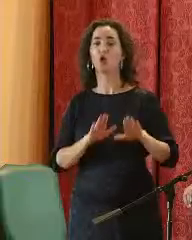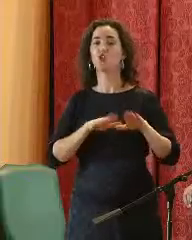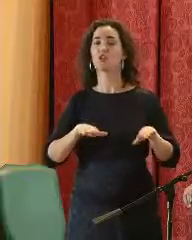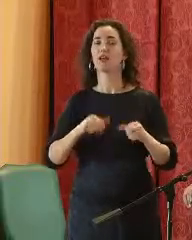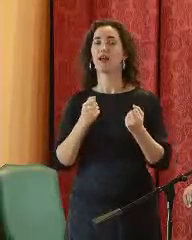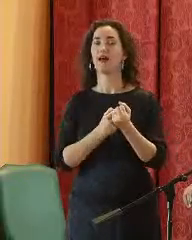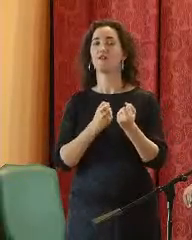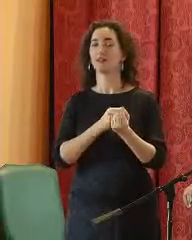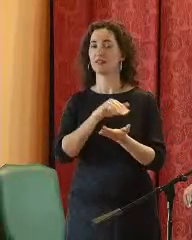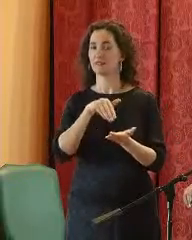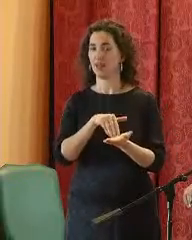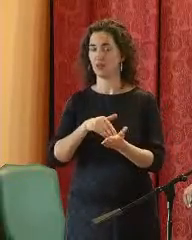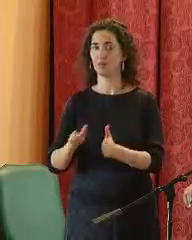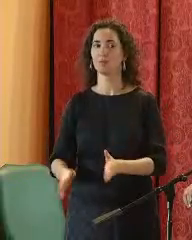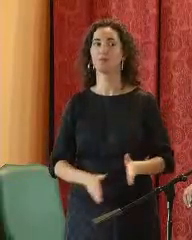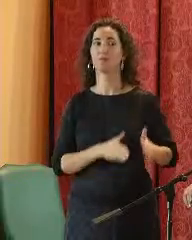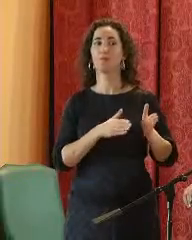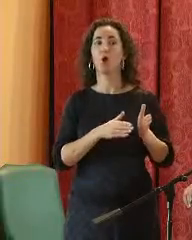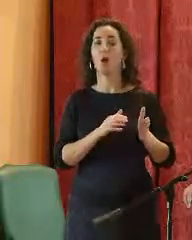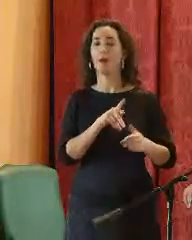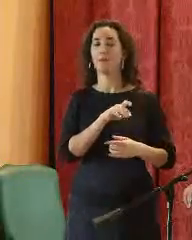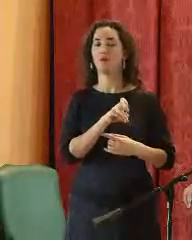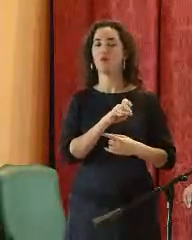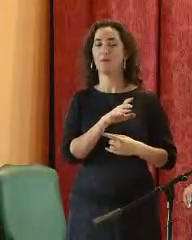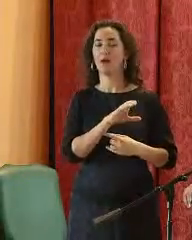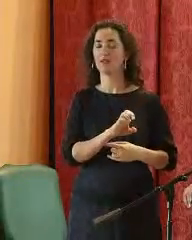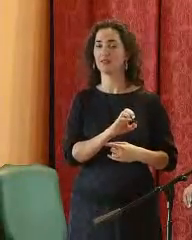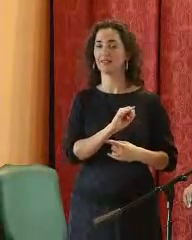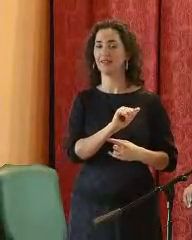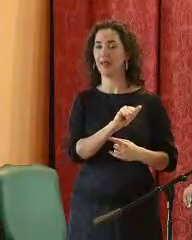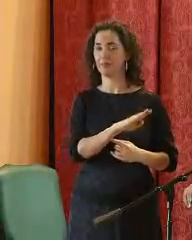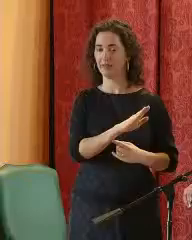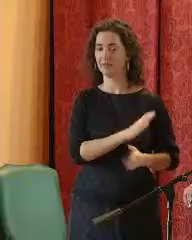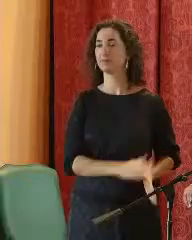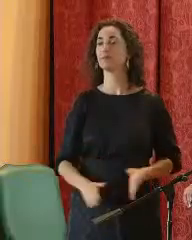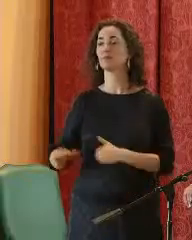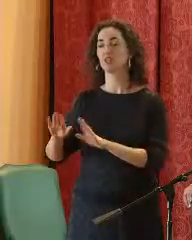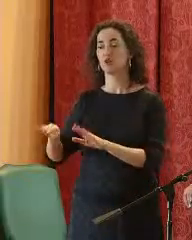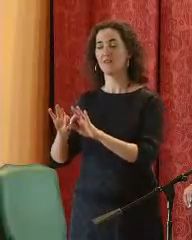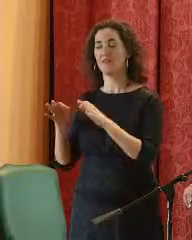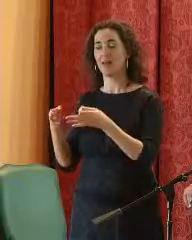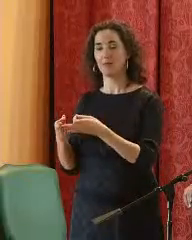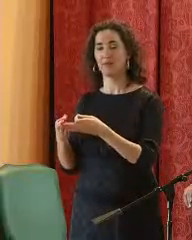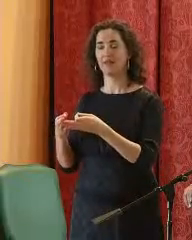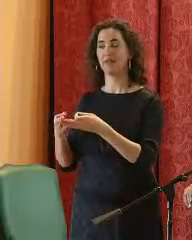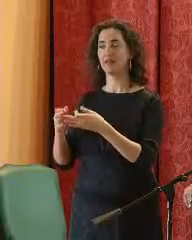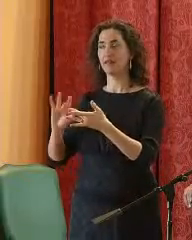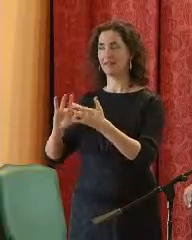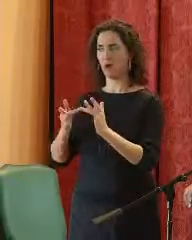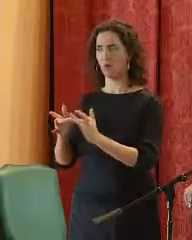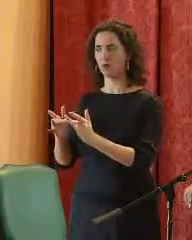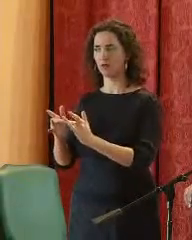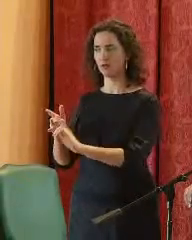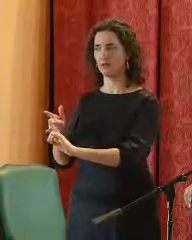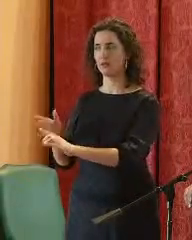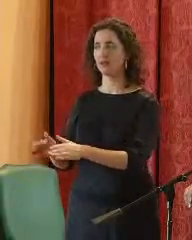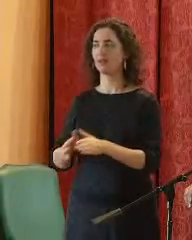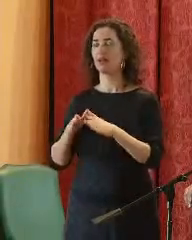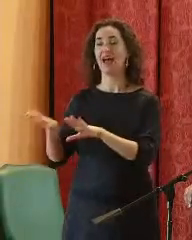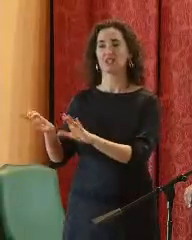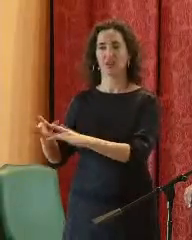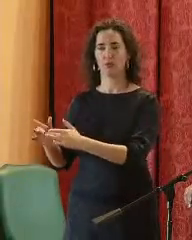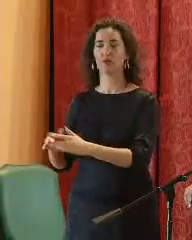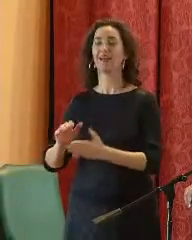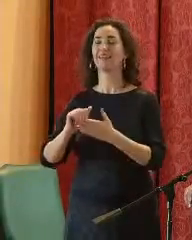Children's Advocacy Center, Performance EAP, the Children and Families Action Network, the Leadership Center for